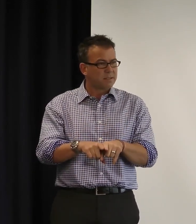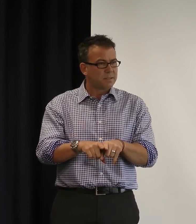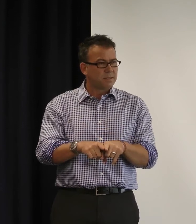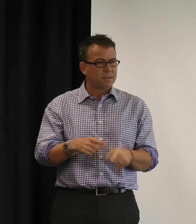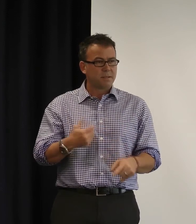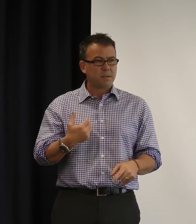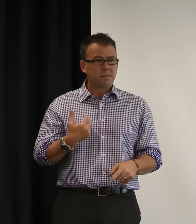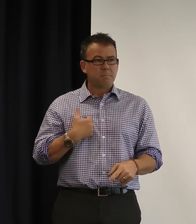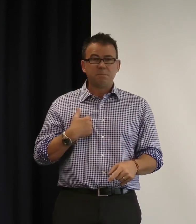their life together.